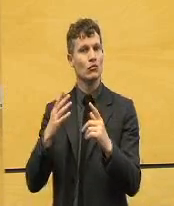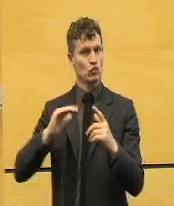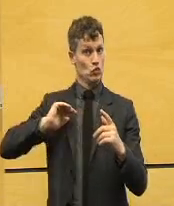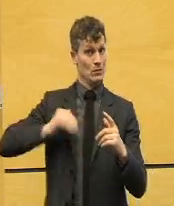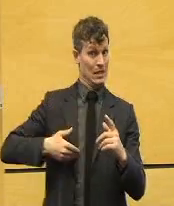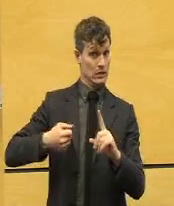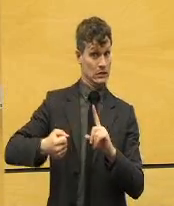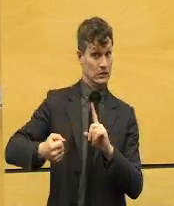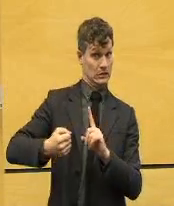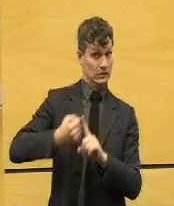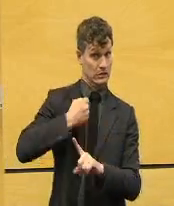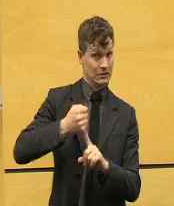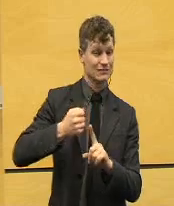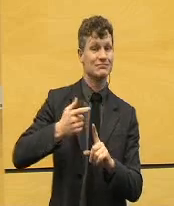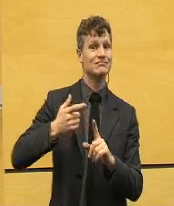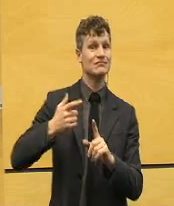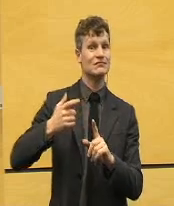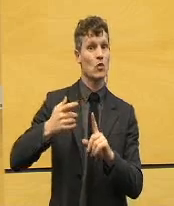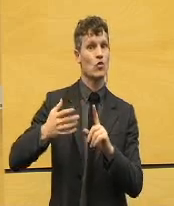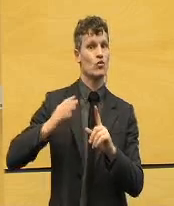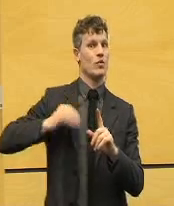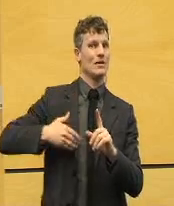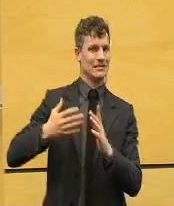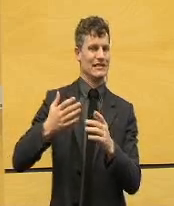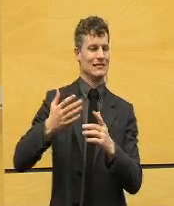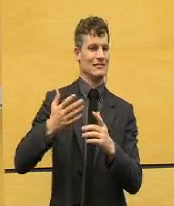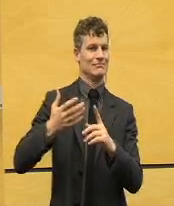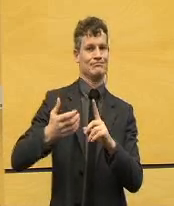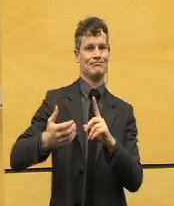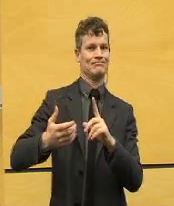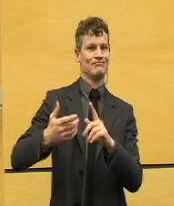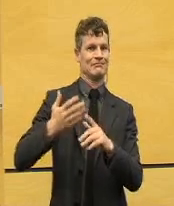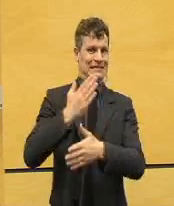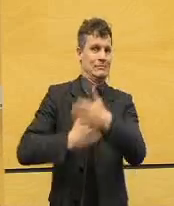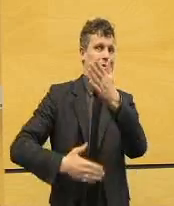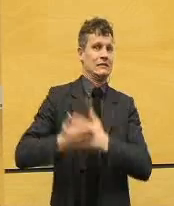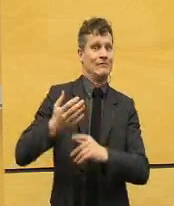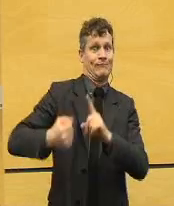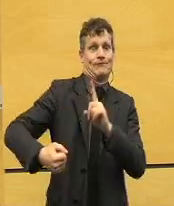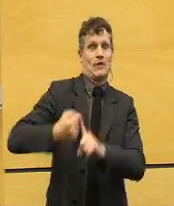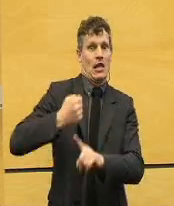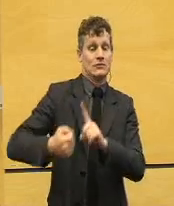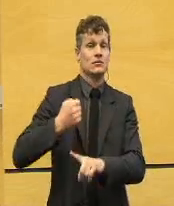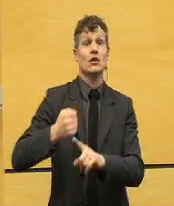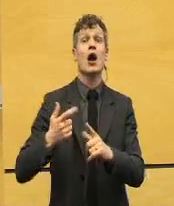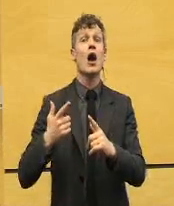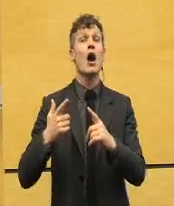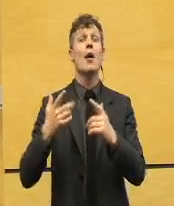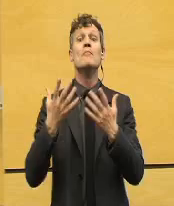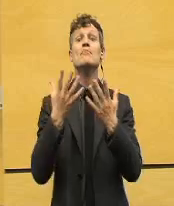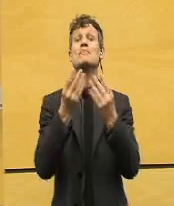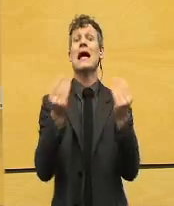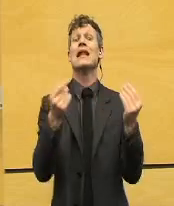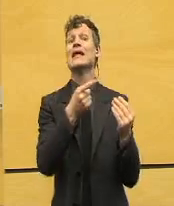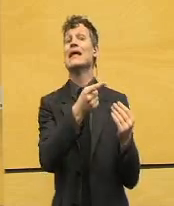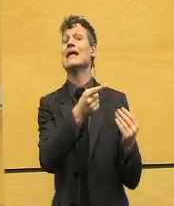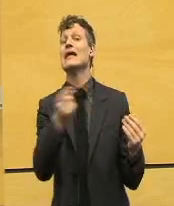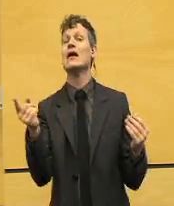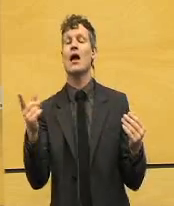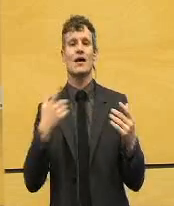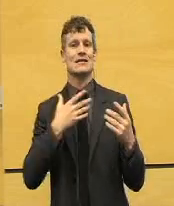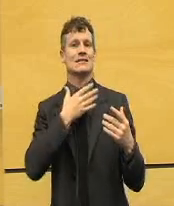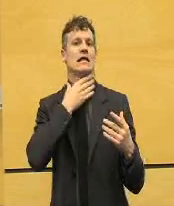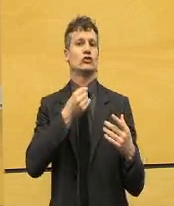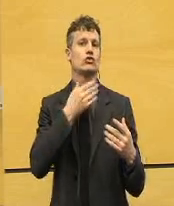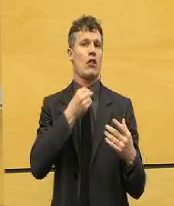having been subjected to violence. This is often sexual violence, yet they have